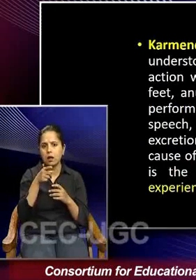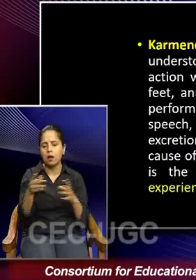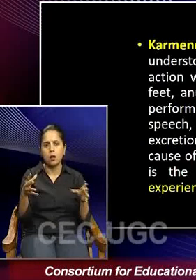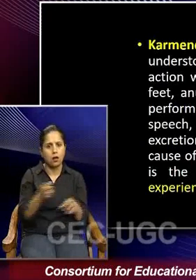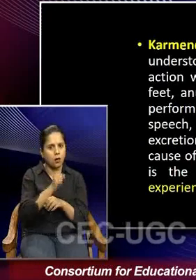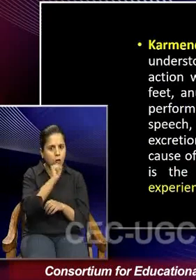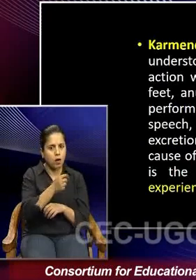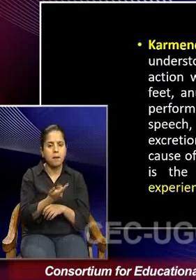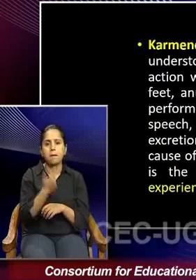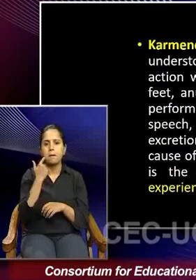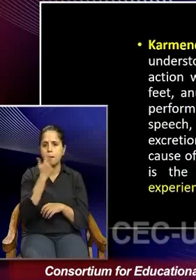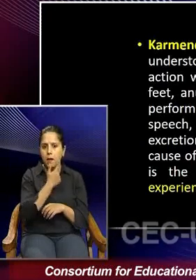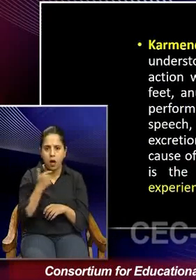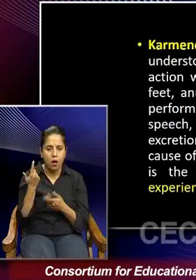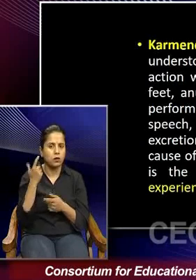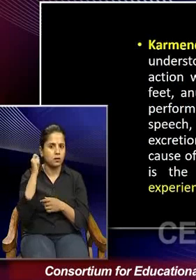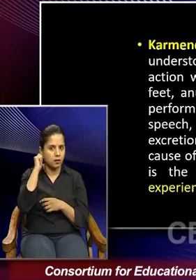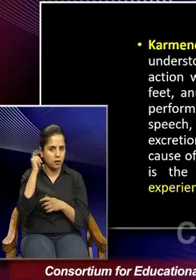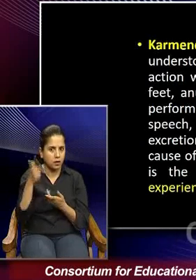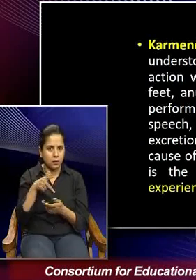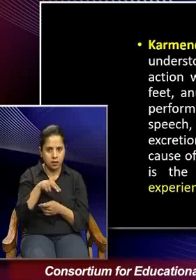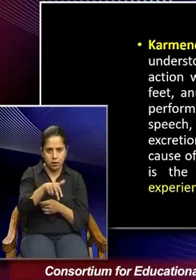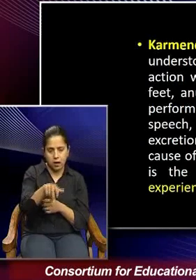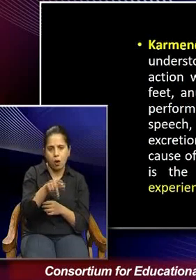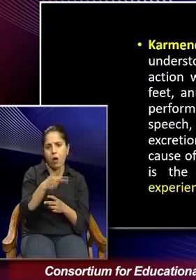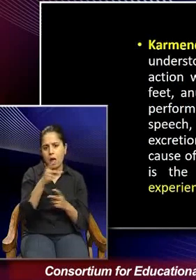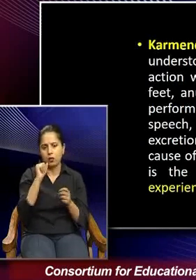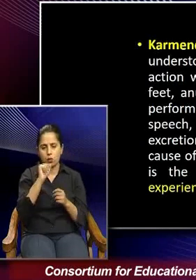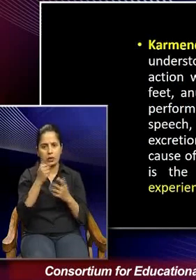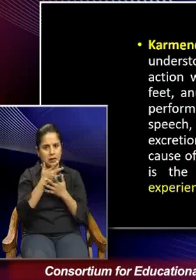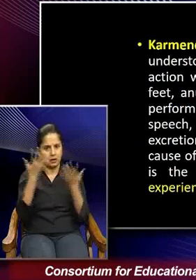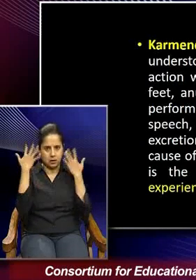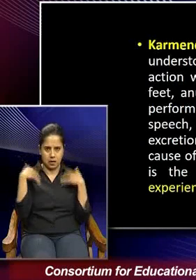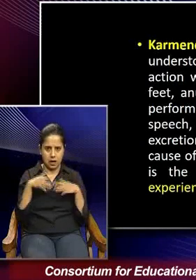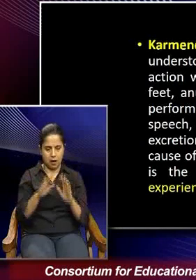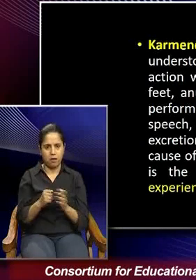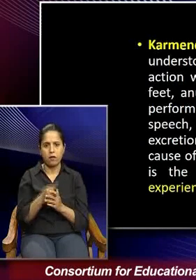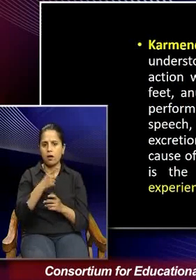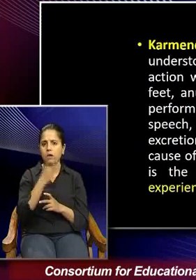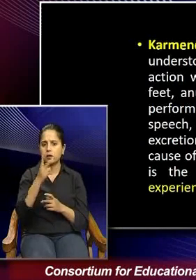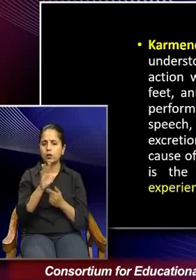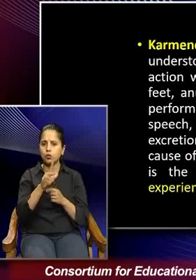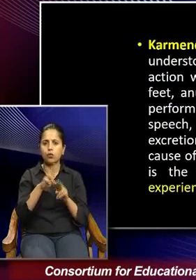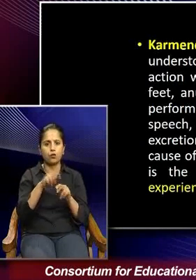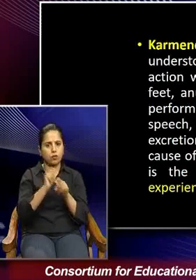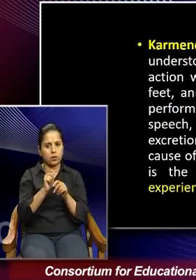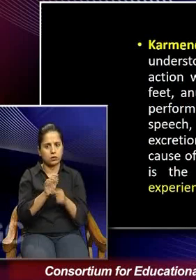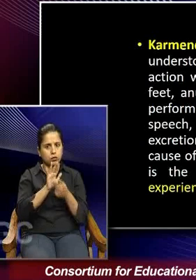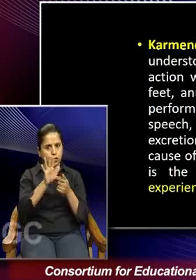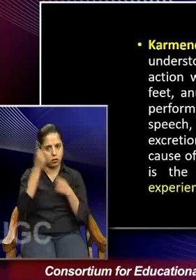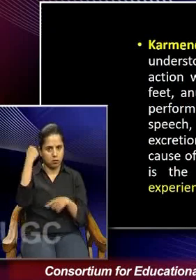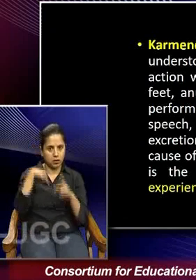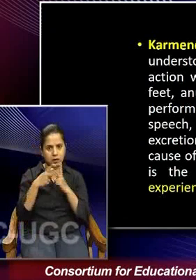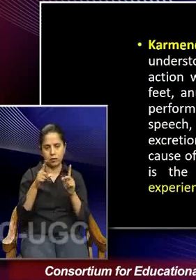mouth, ears, feet, anus and the sex organs. They perform the functions respectively